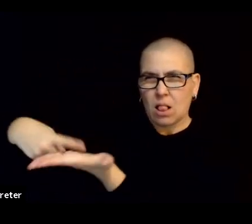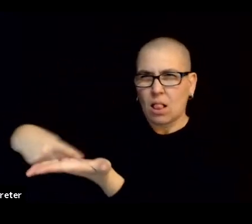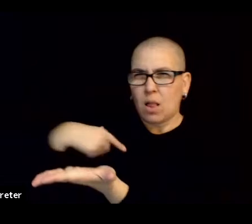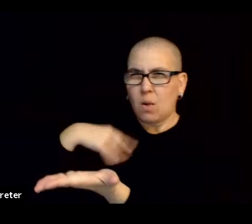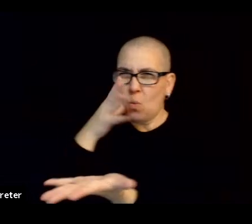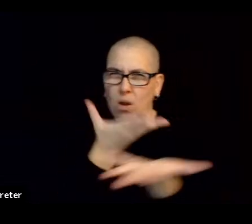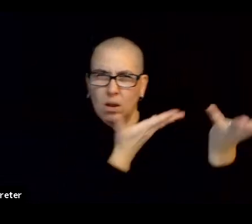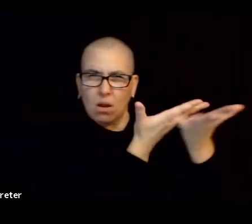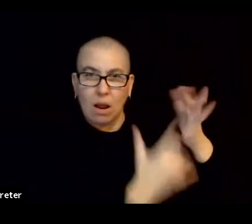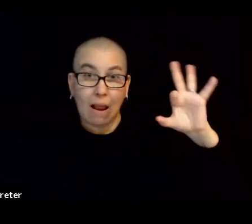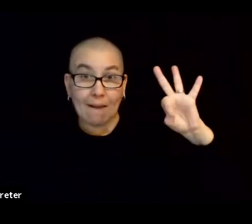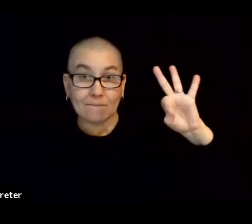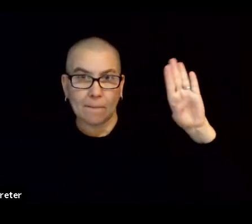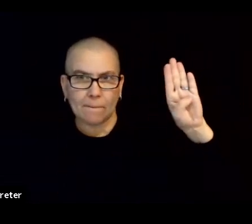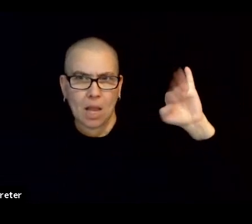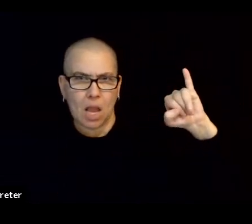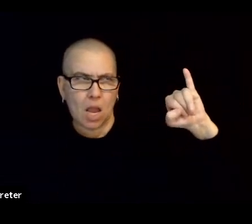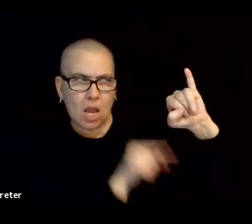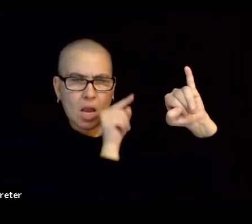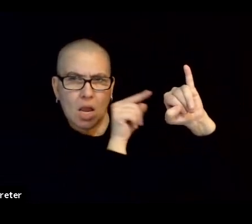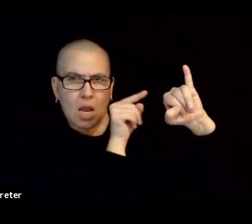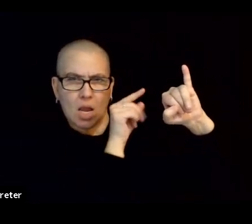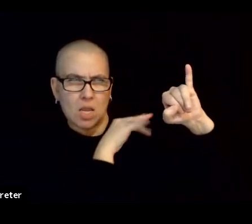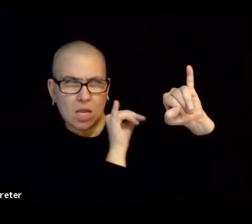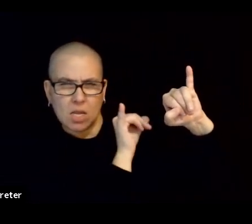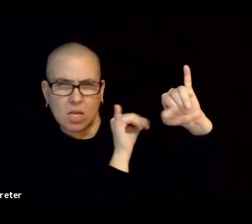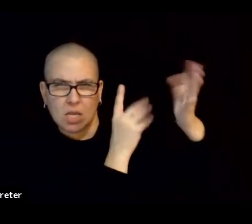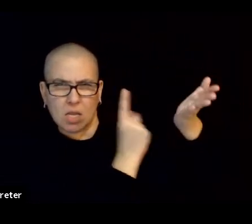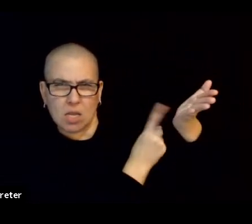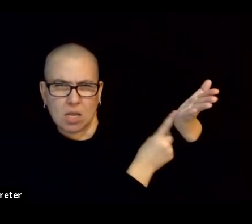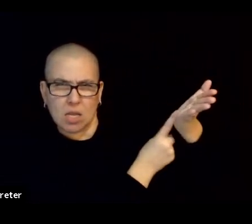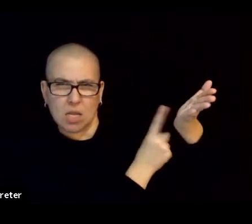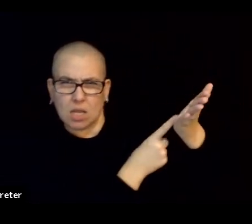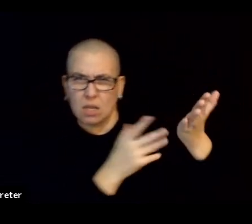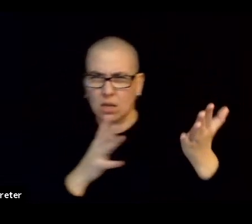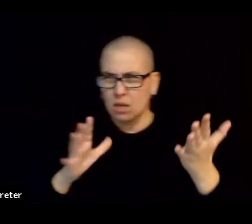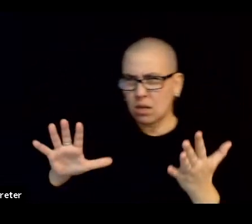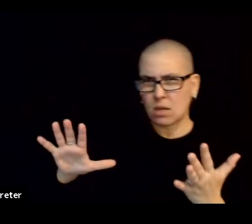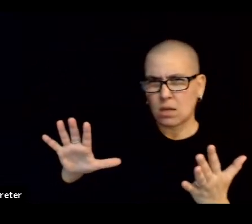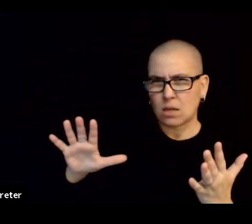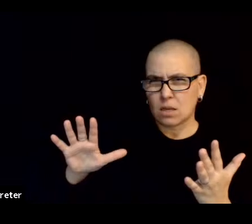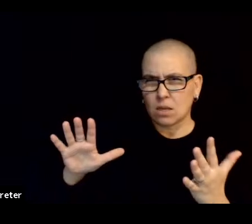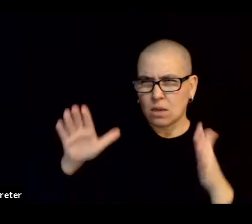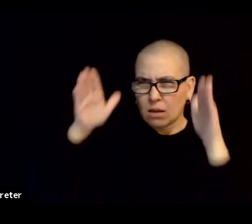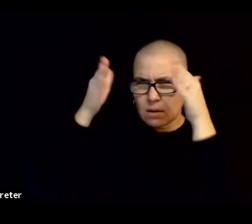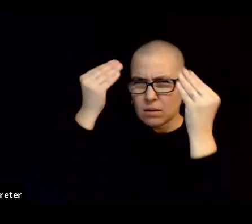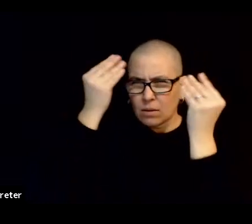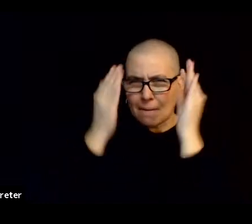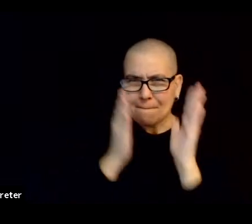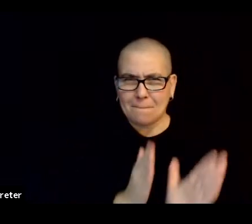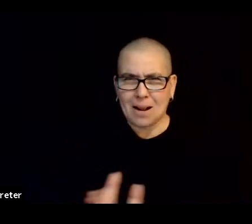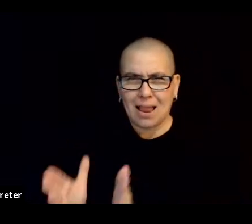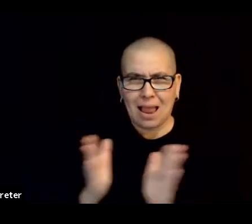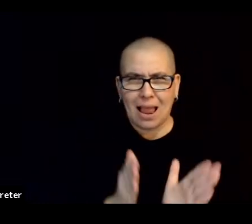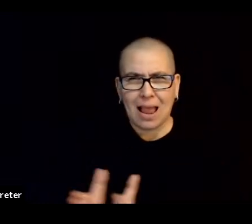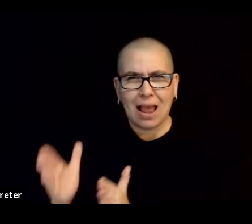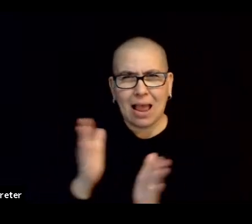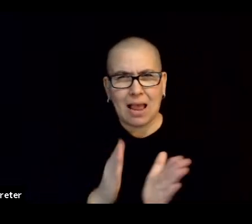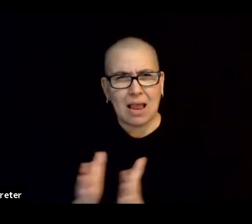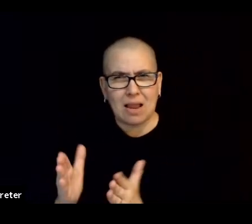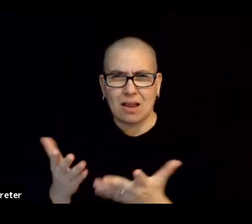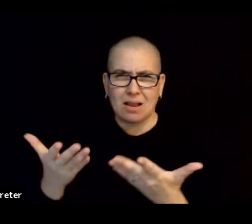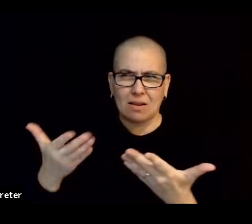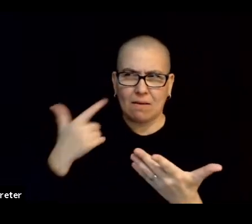them with information about when they can be vaccinated. As the governor just said, we just don't have enough vaccine. Stay with us